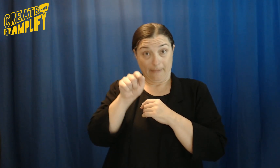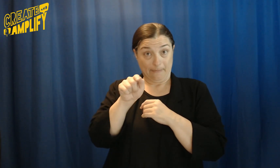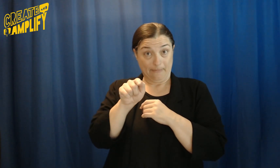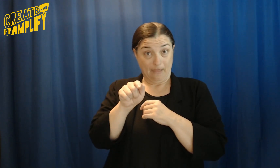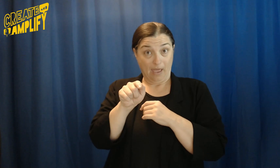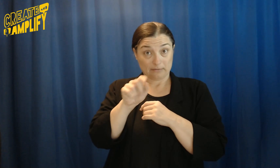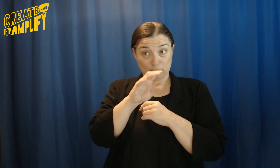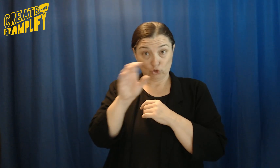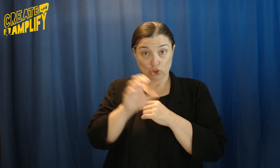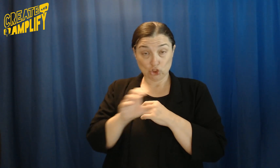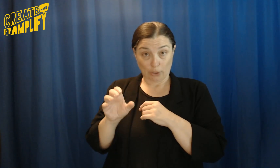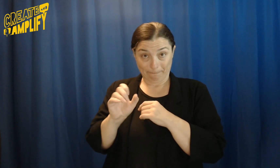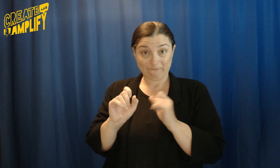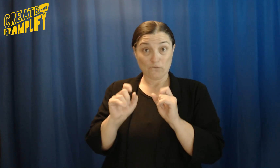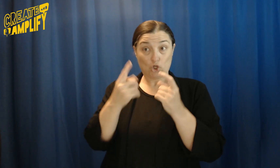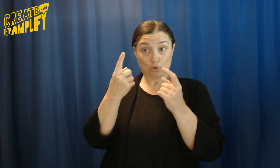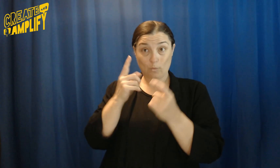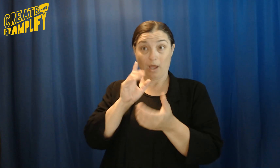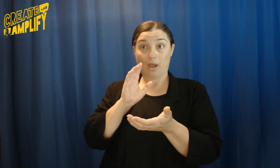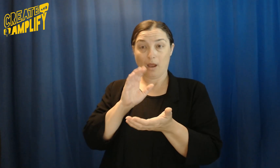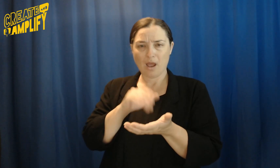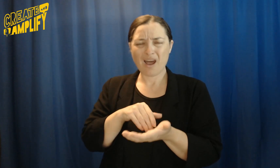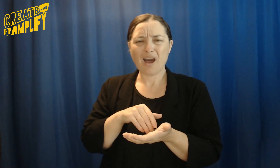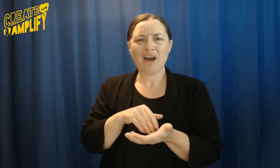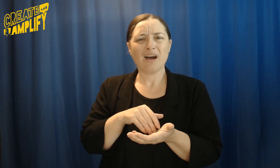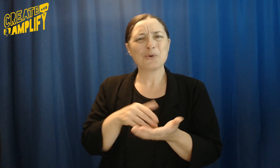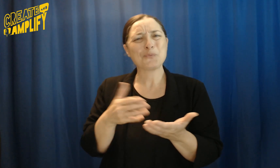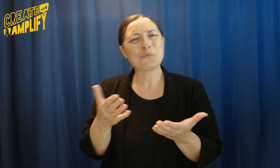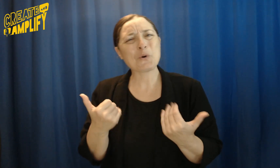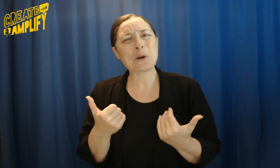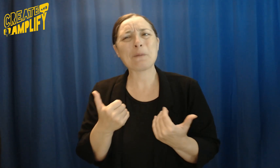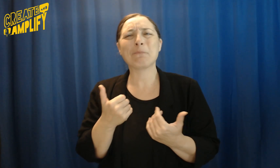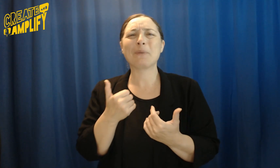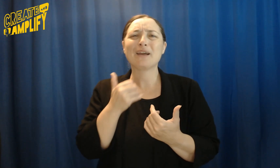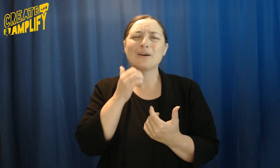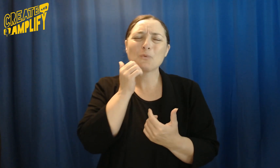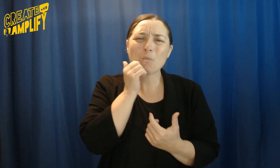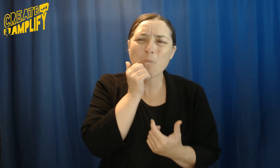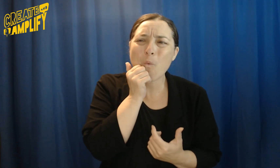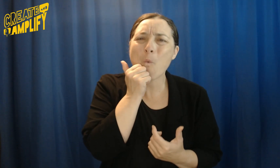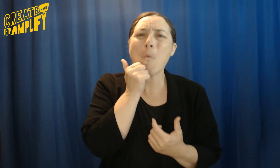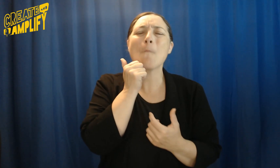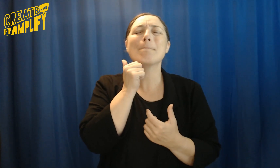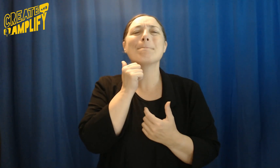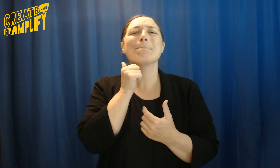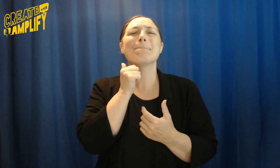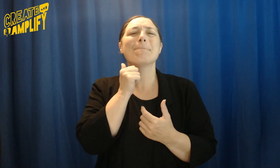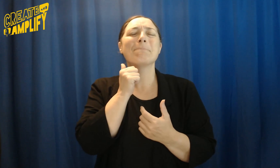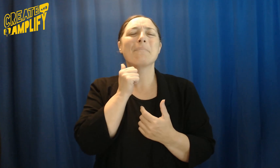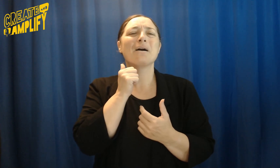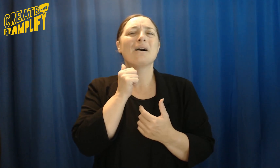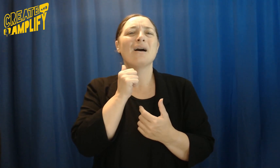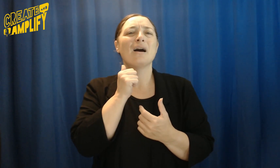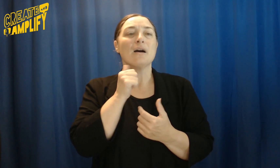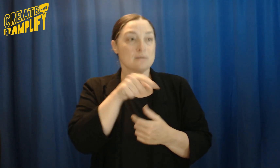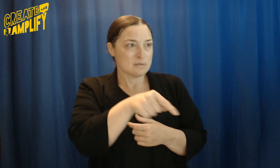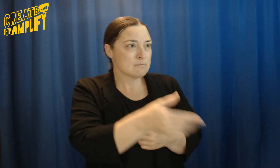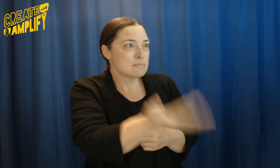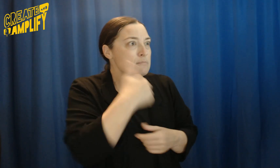warm, welcoming space. There was nothing expected of anyone that they weren't comfortable to share or bring or be. And